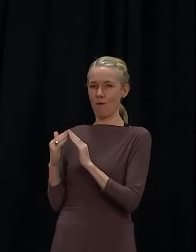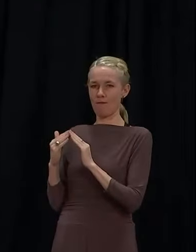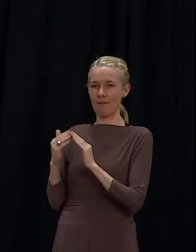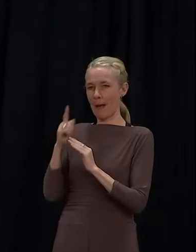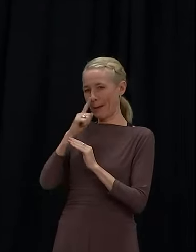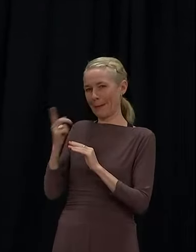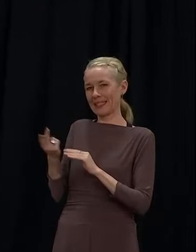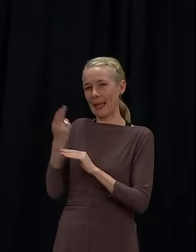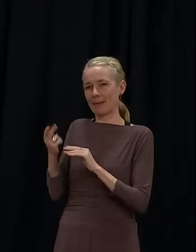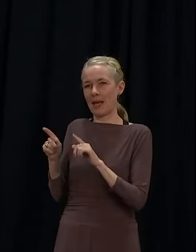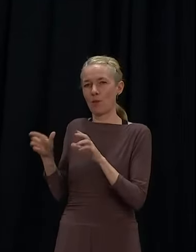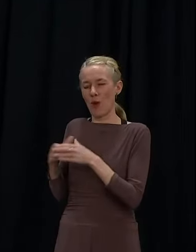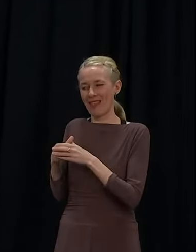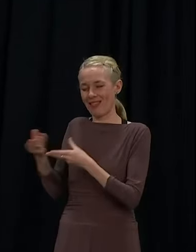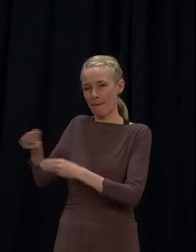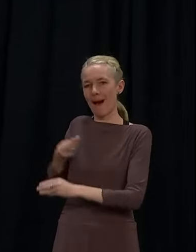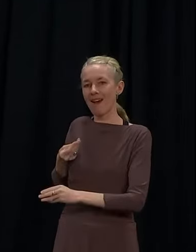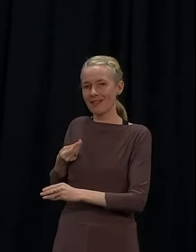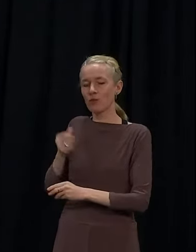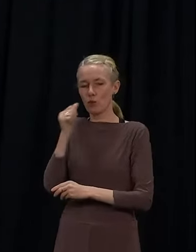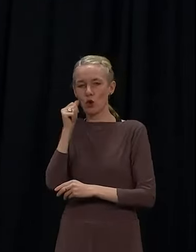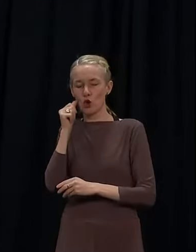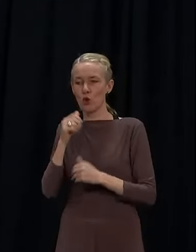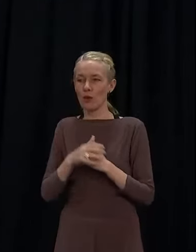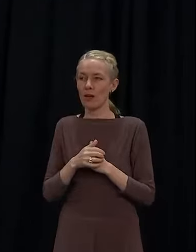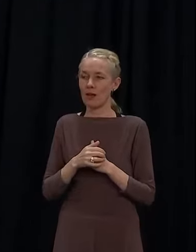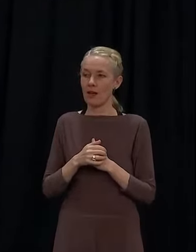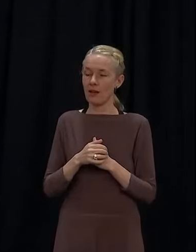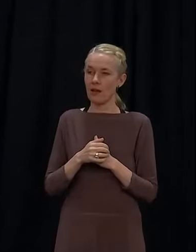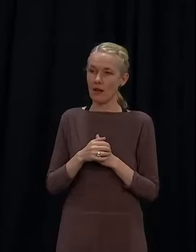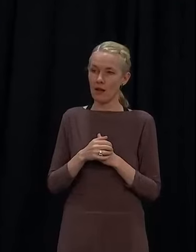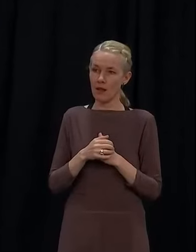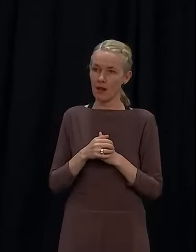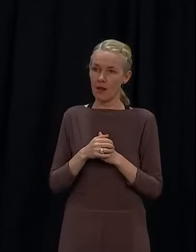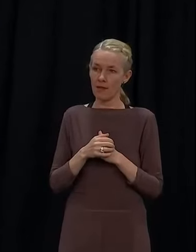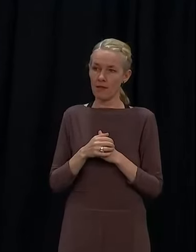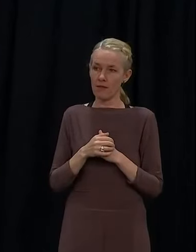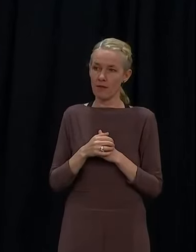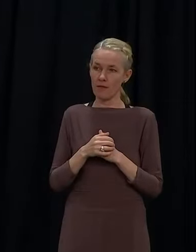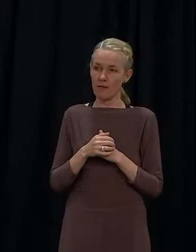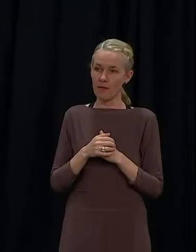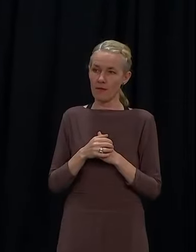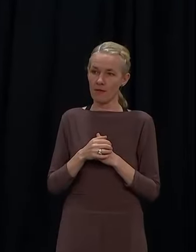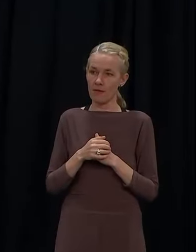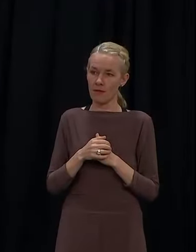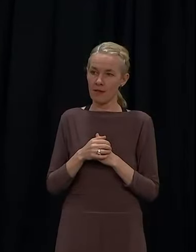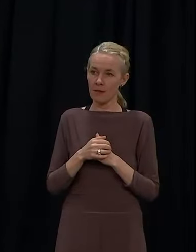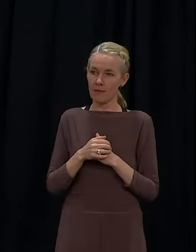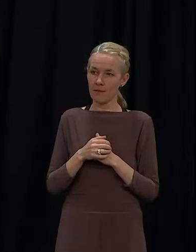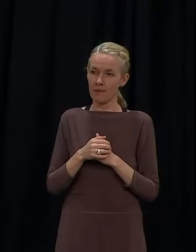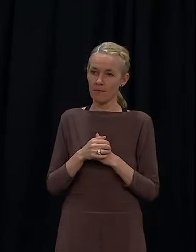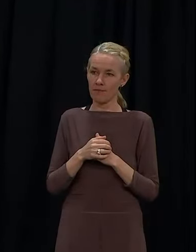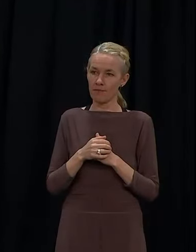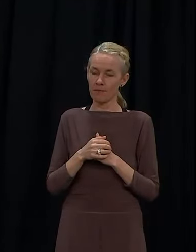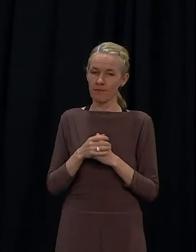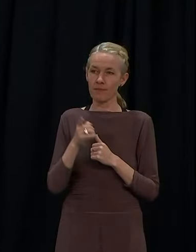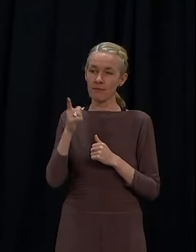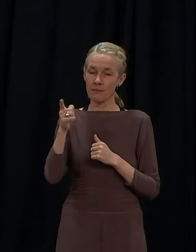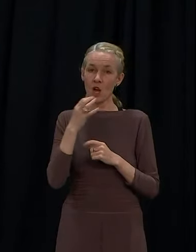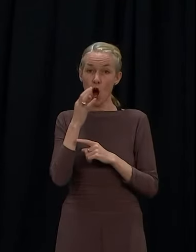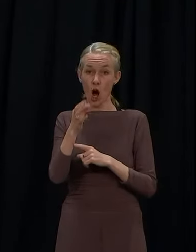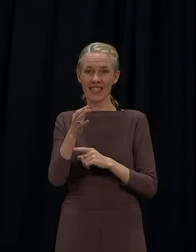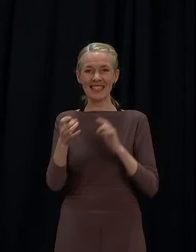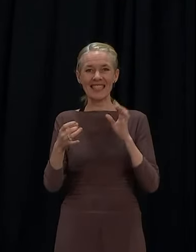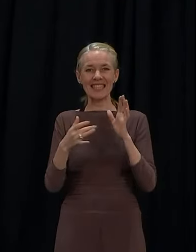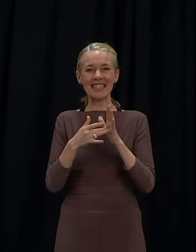many cases have there Sorry, then I'll come to Luke. How many confirmed cases have there been in essential workers in the outbreak so far? So we've had, you